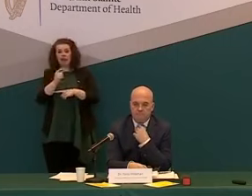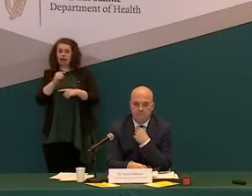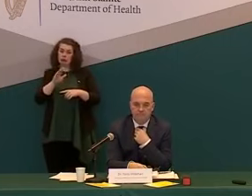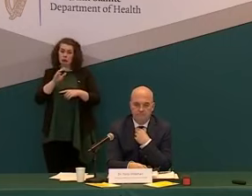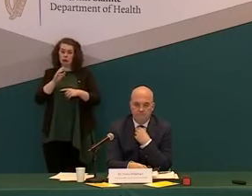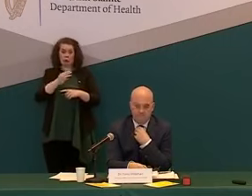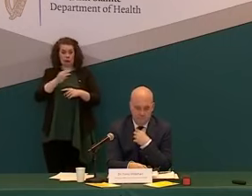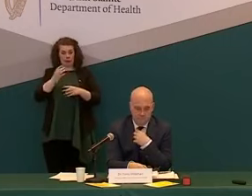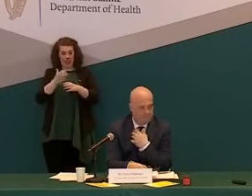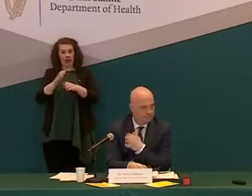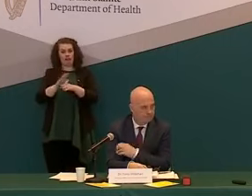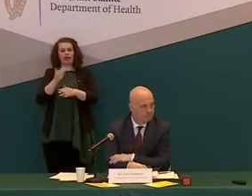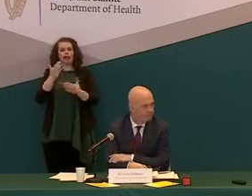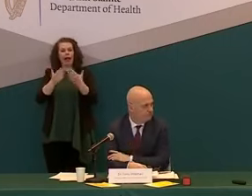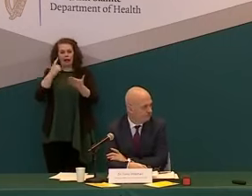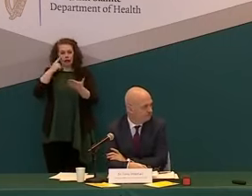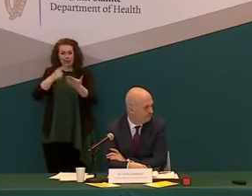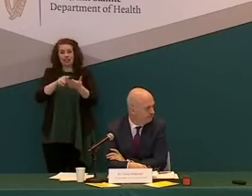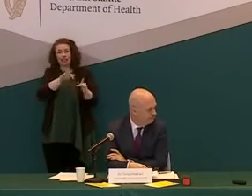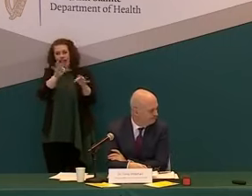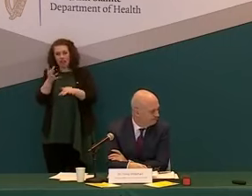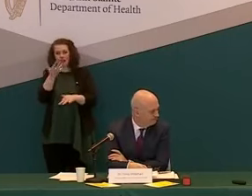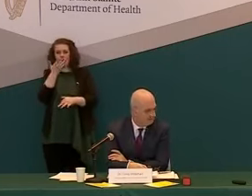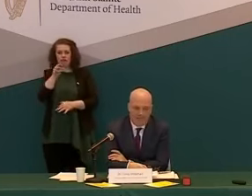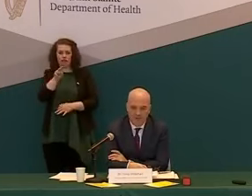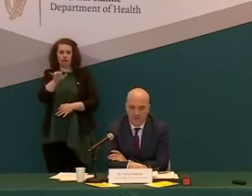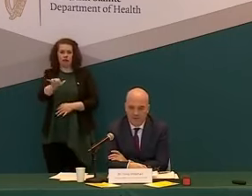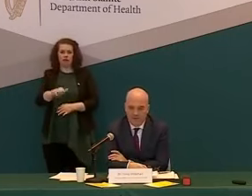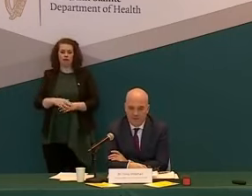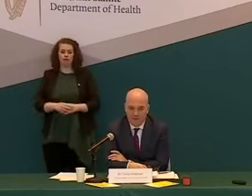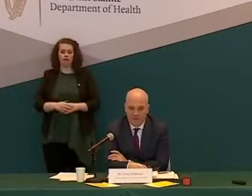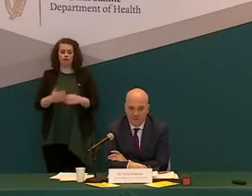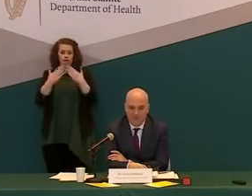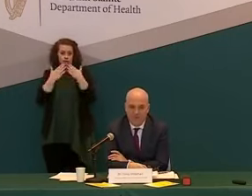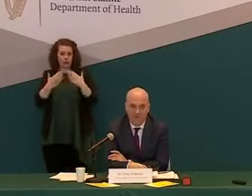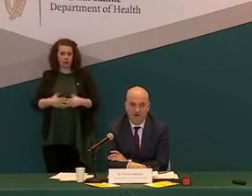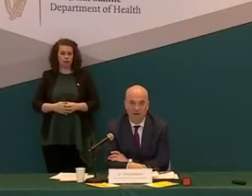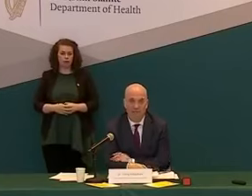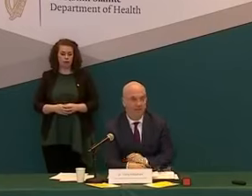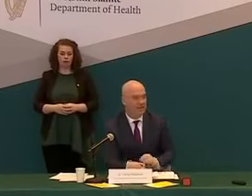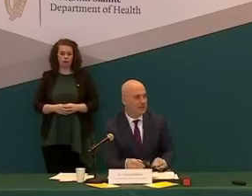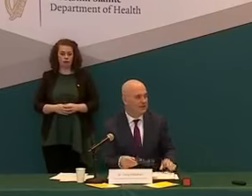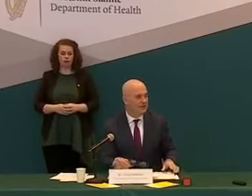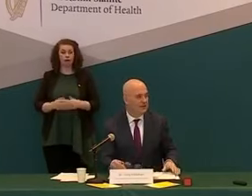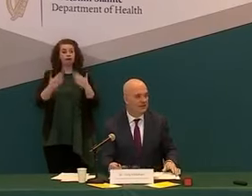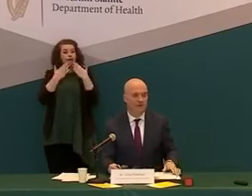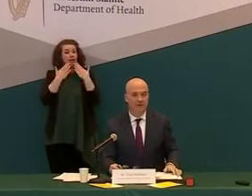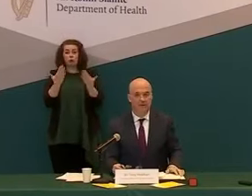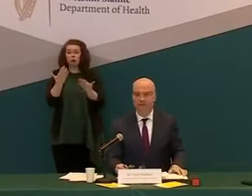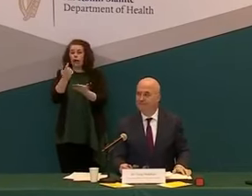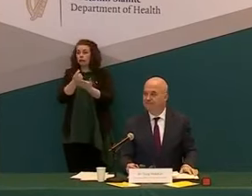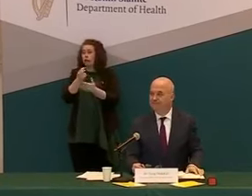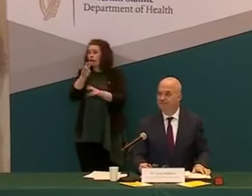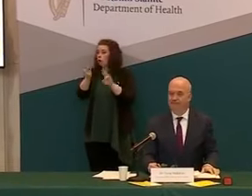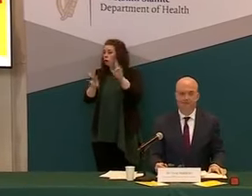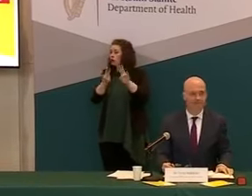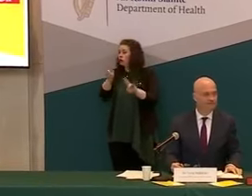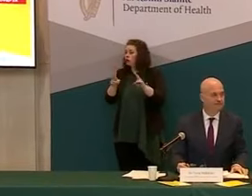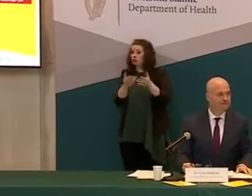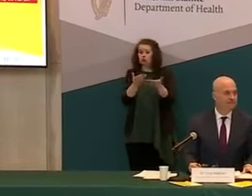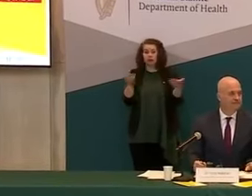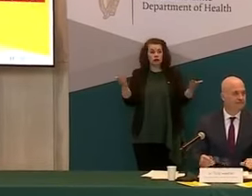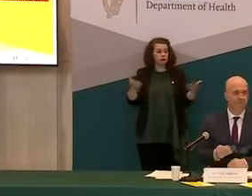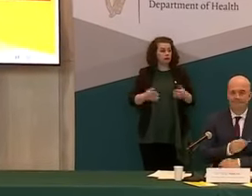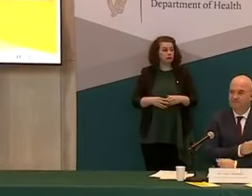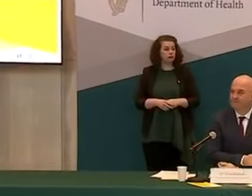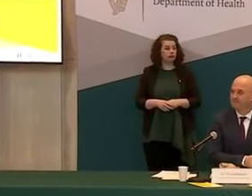May about where we go next. Thank you very much, Philip. So we're now happy to take any questions that you might have.